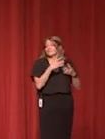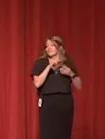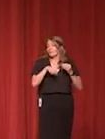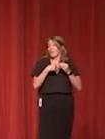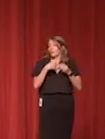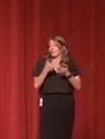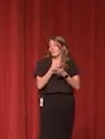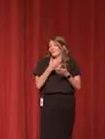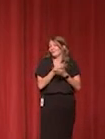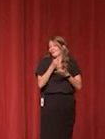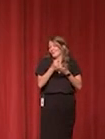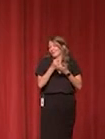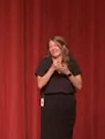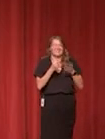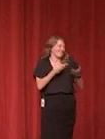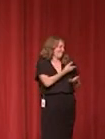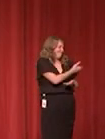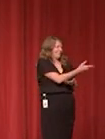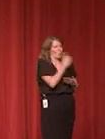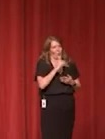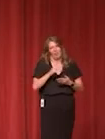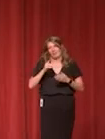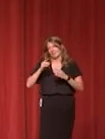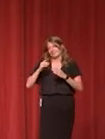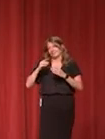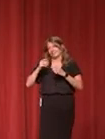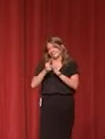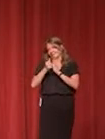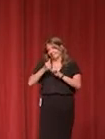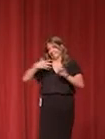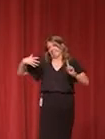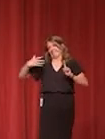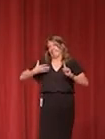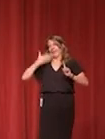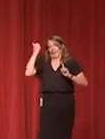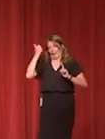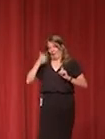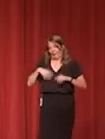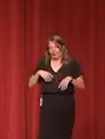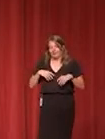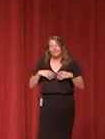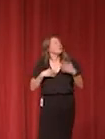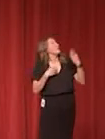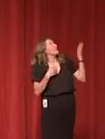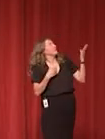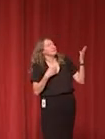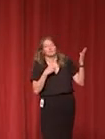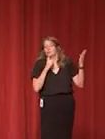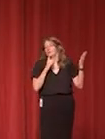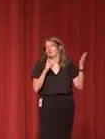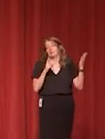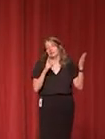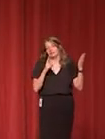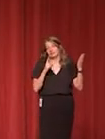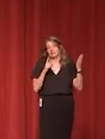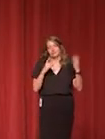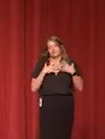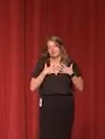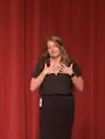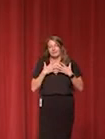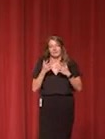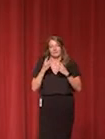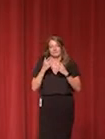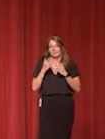approved treatments, and you're going to hear throughout the meeting all about these medications. But this is truly a momentous moment for